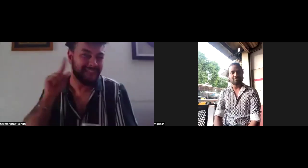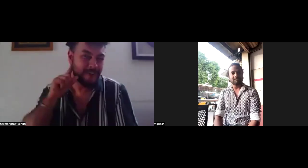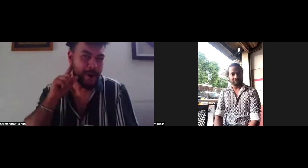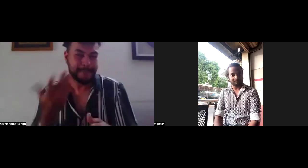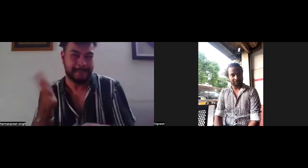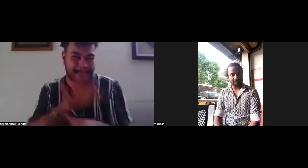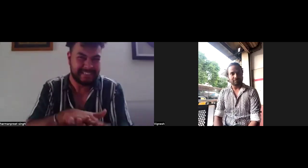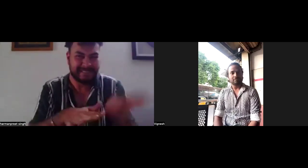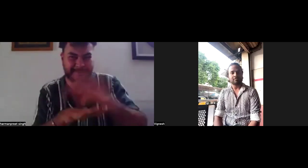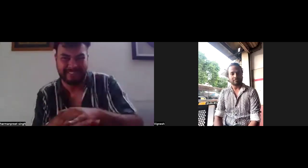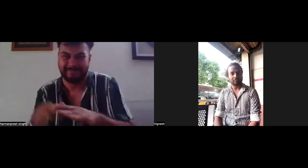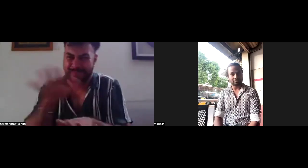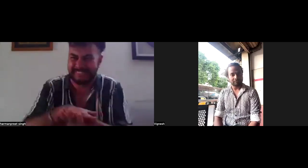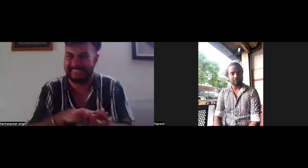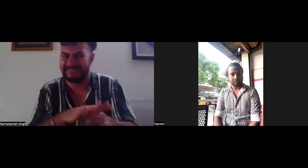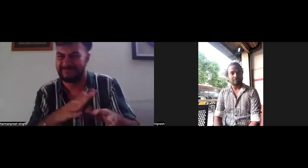So, can you share?